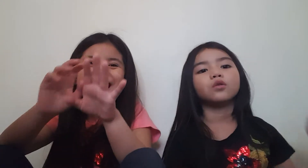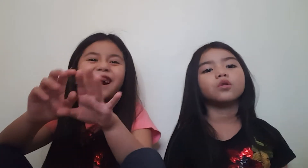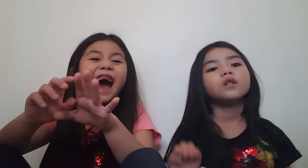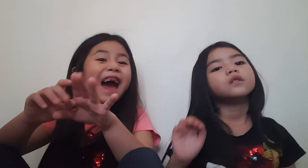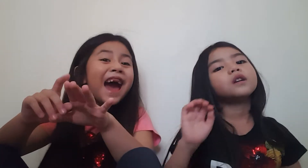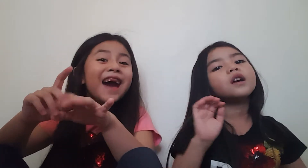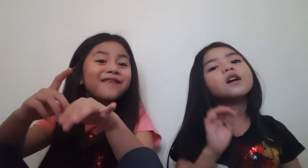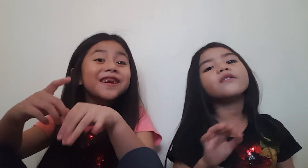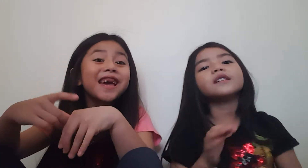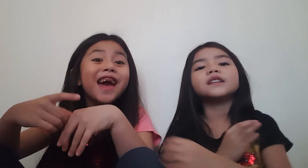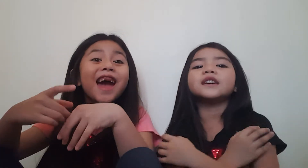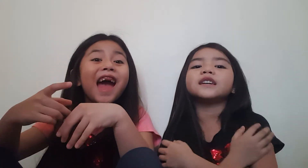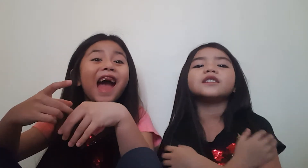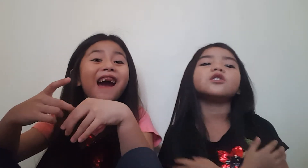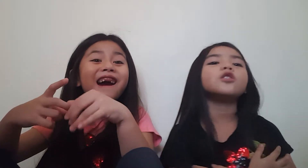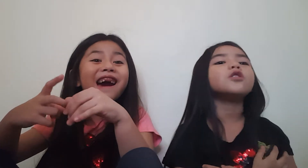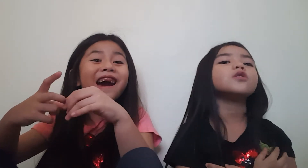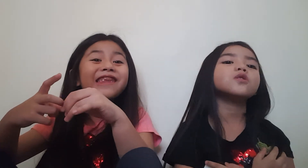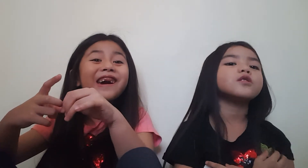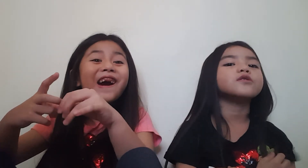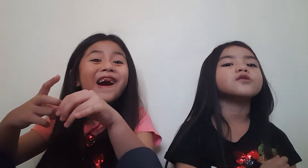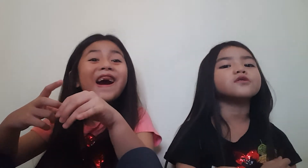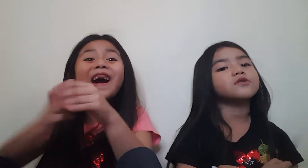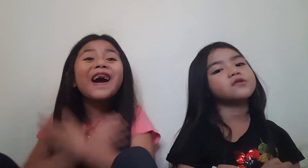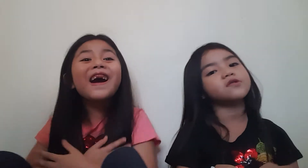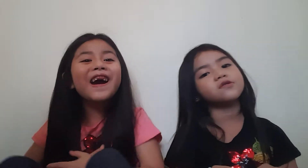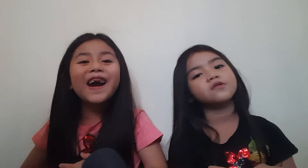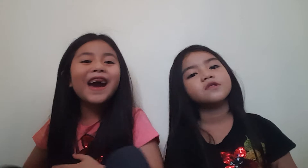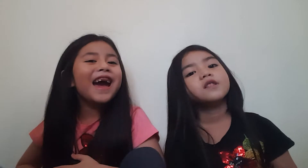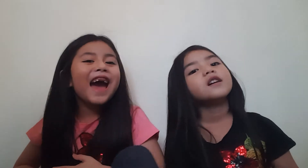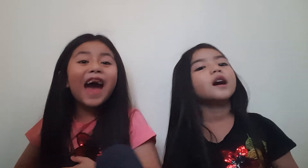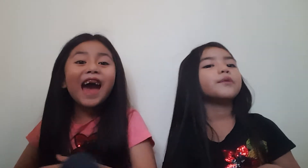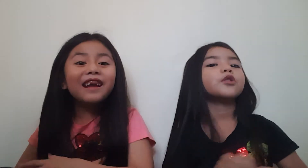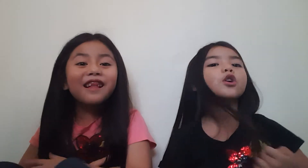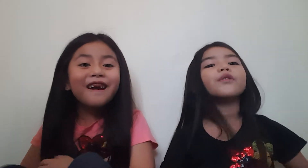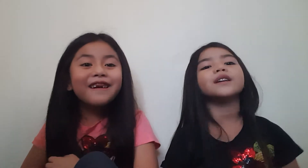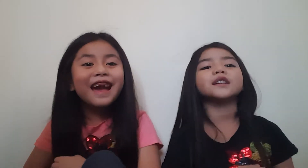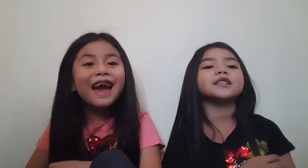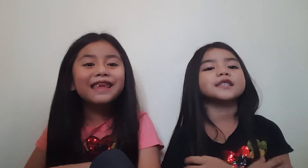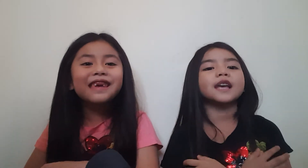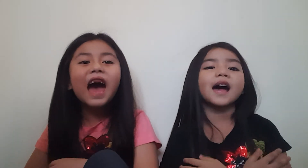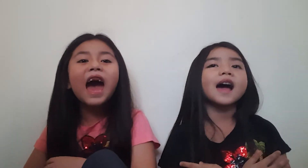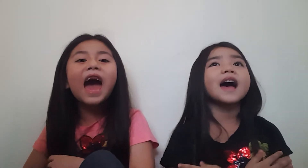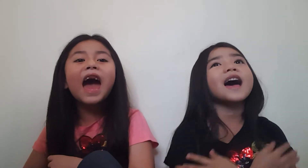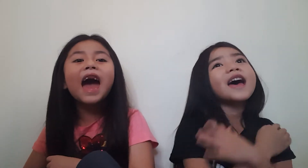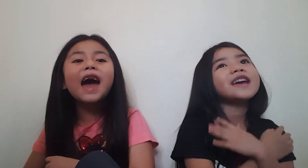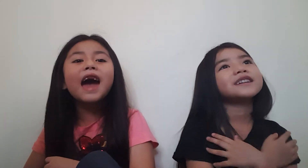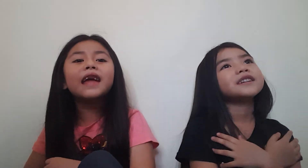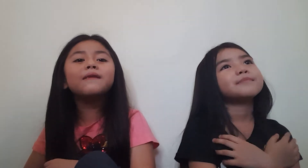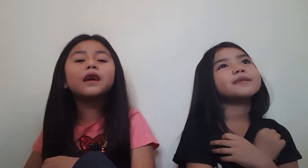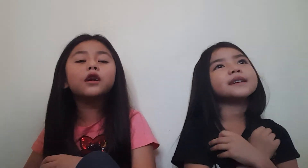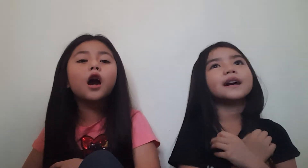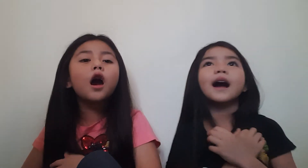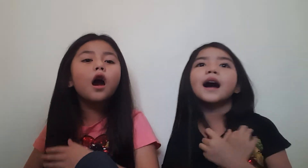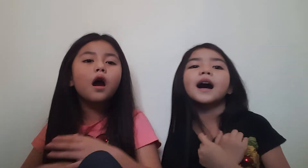For everything you do I'm glowing inside Because